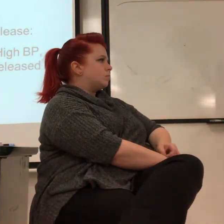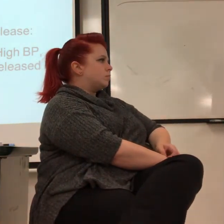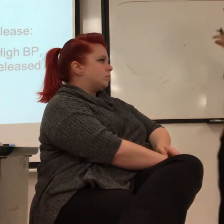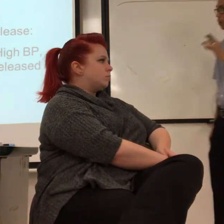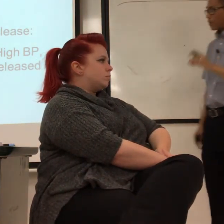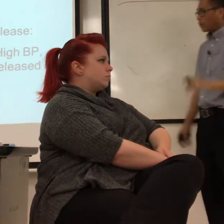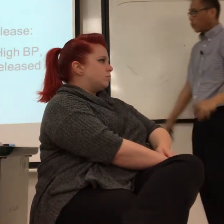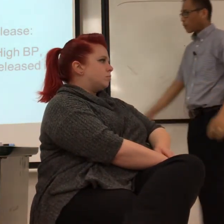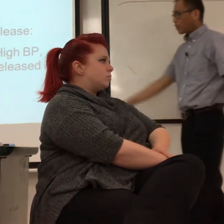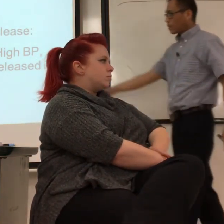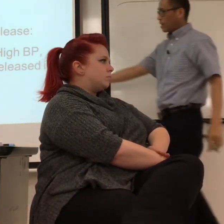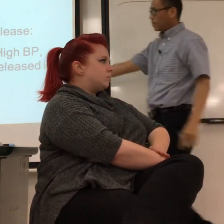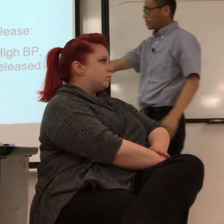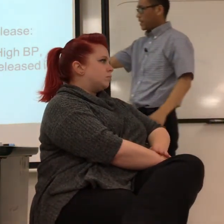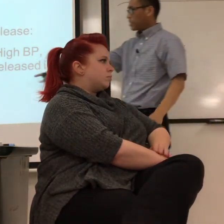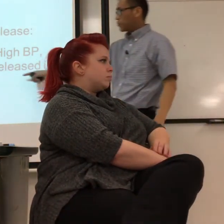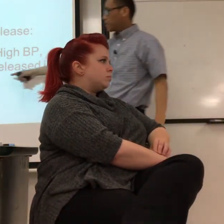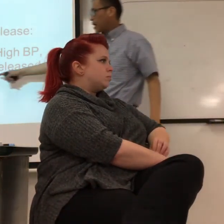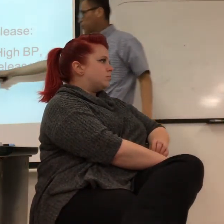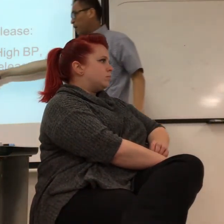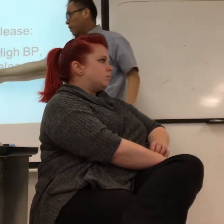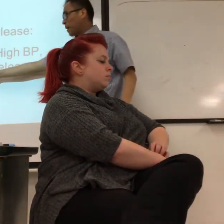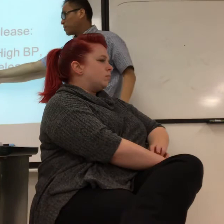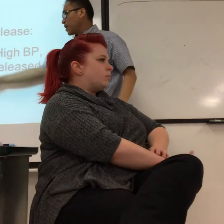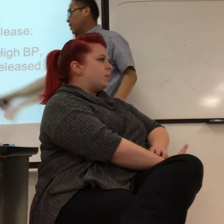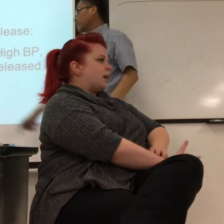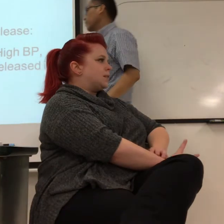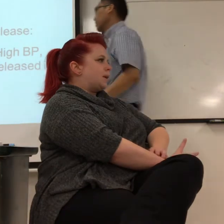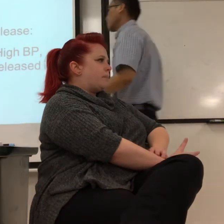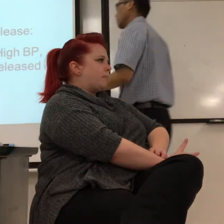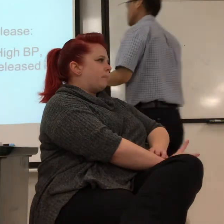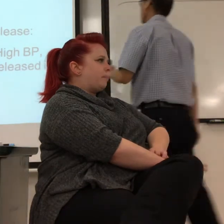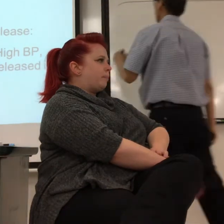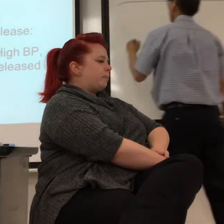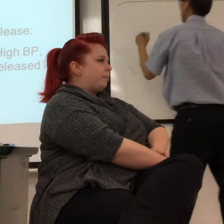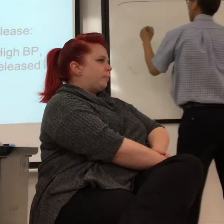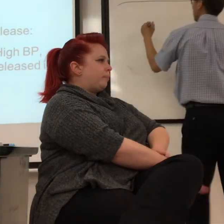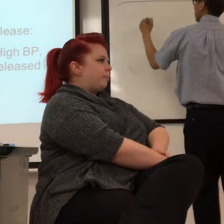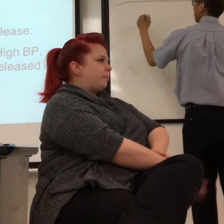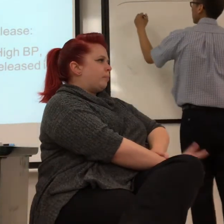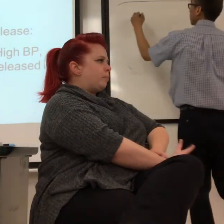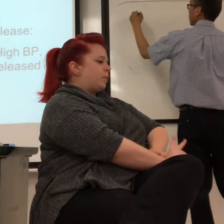Inhibited, the hormone name is atrial natriuretic peptide.